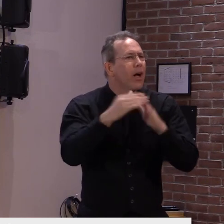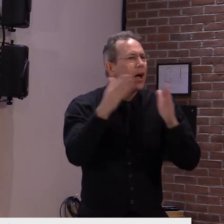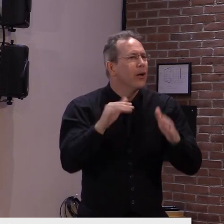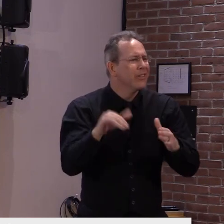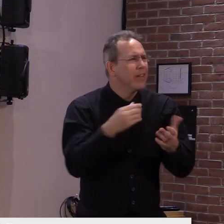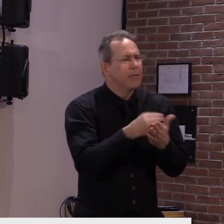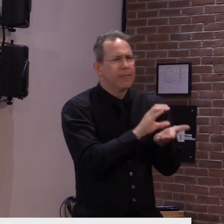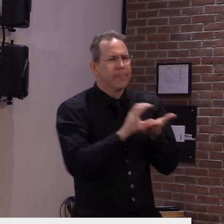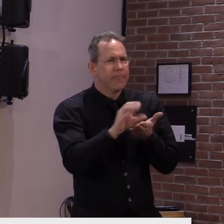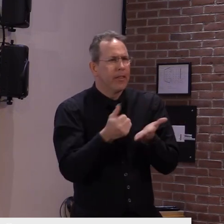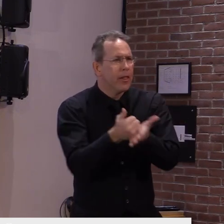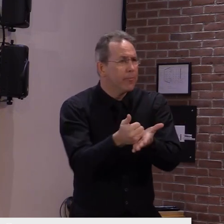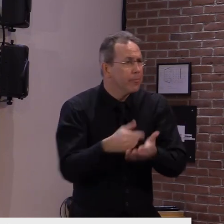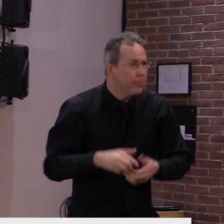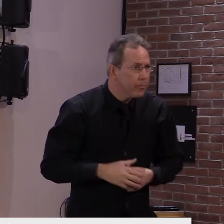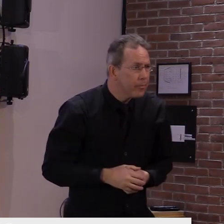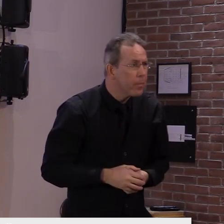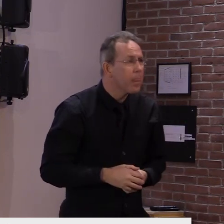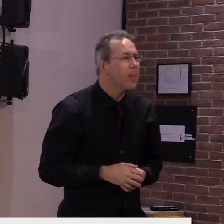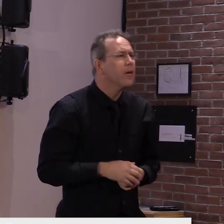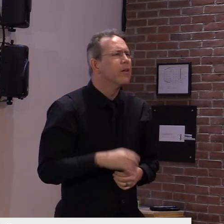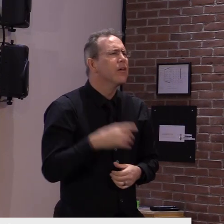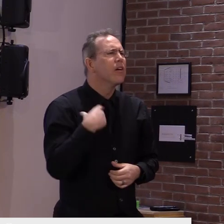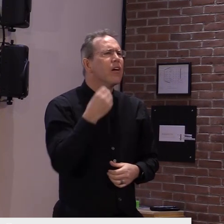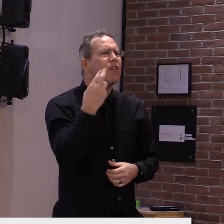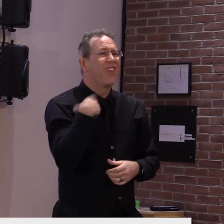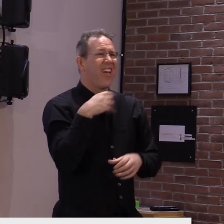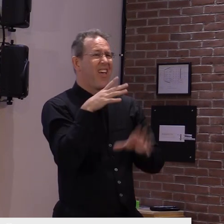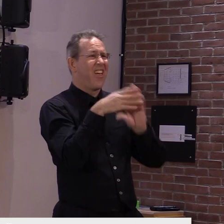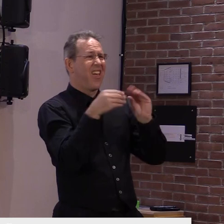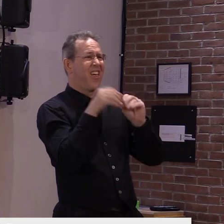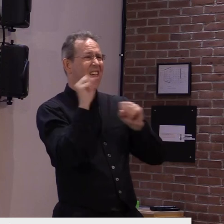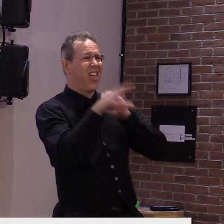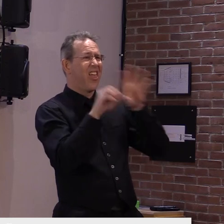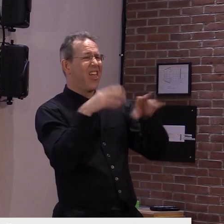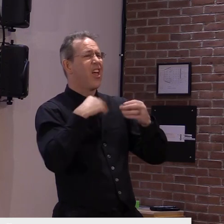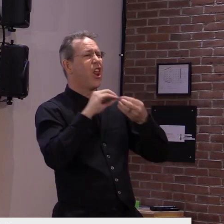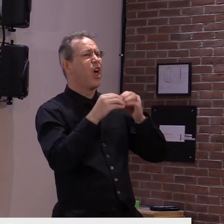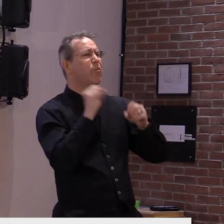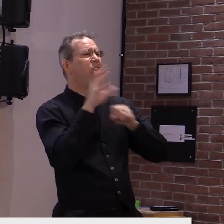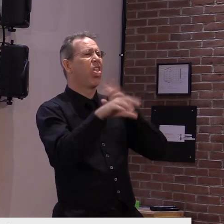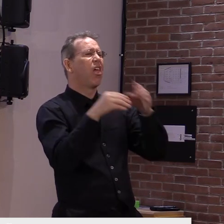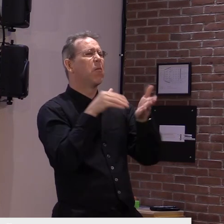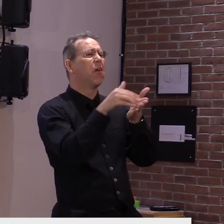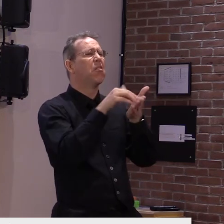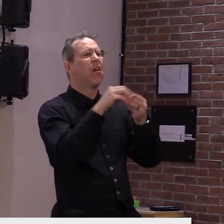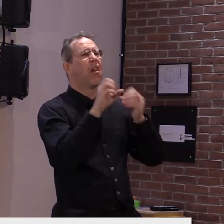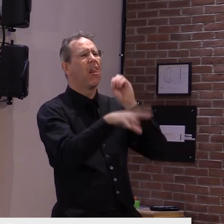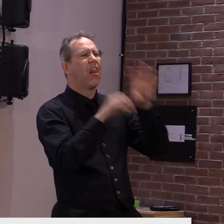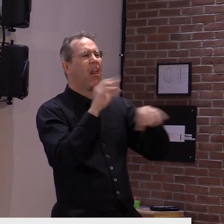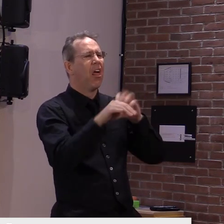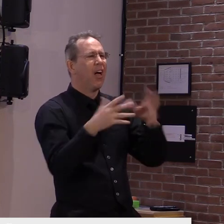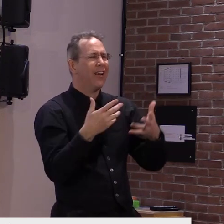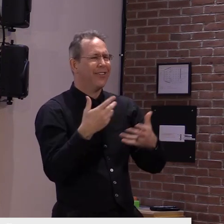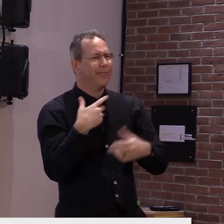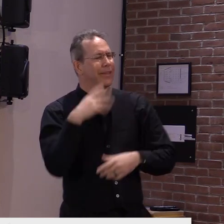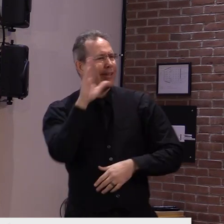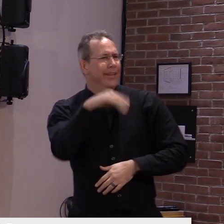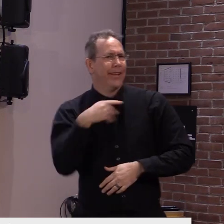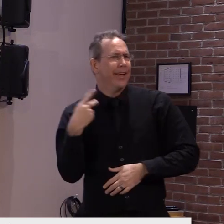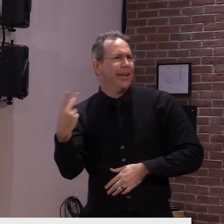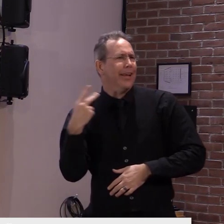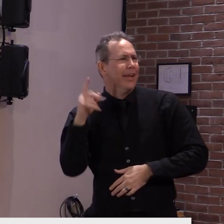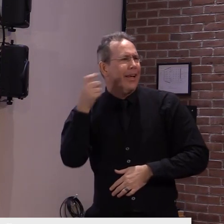I realize these are numbers, but Governor, I mean, you and I have so many